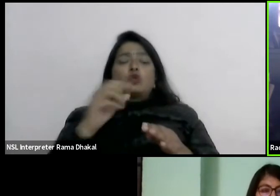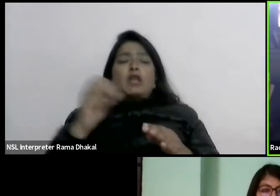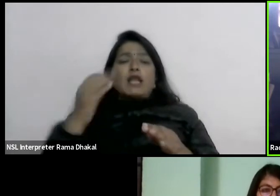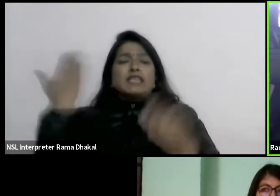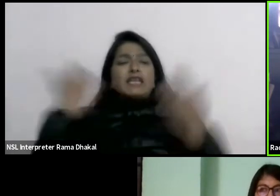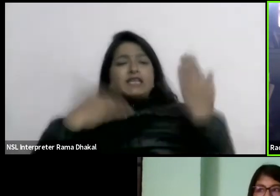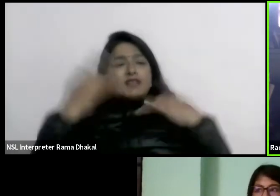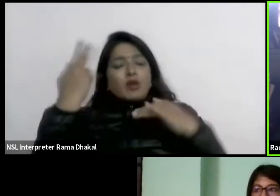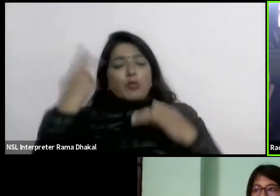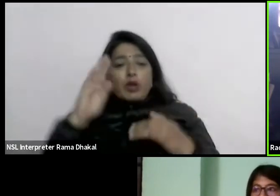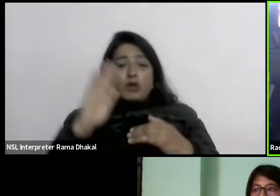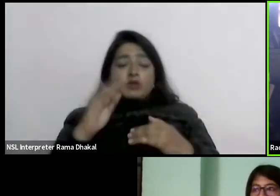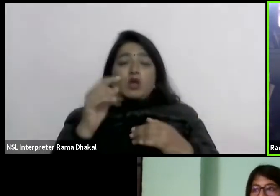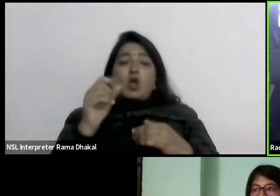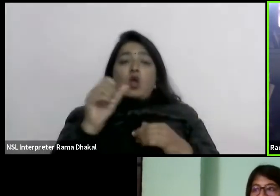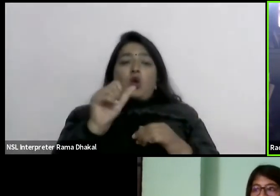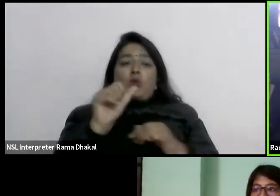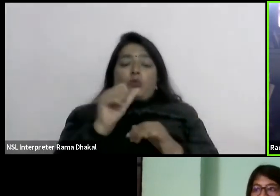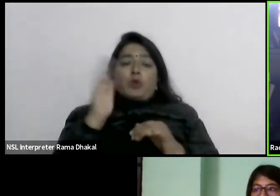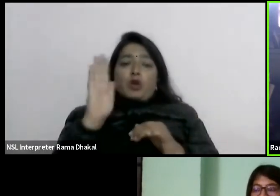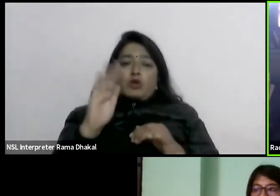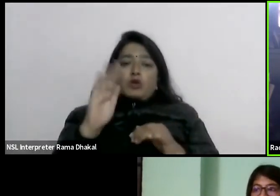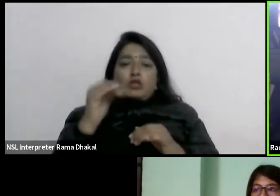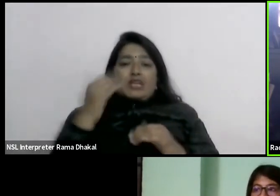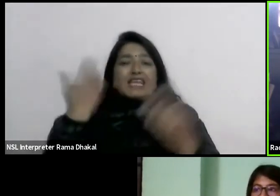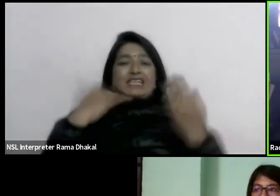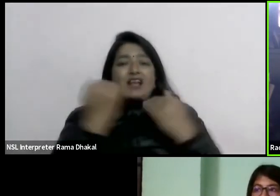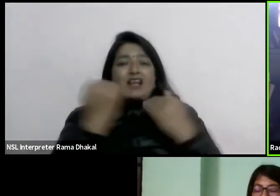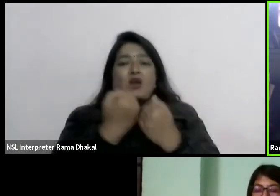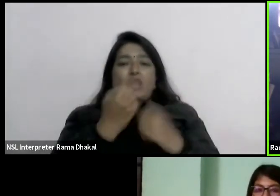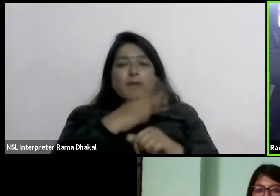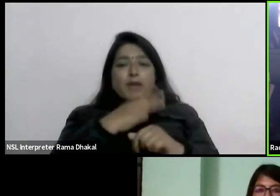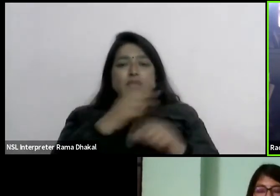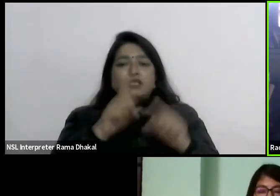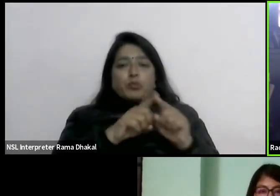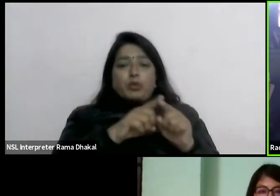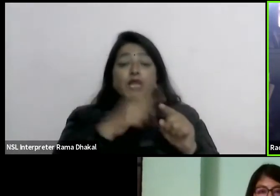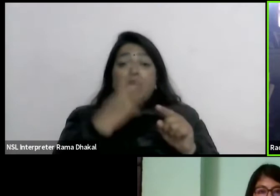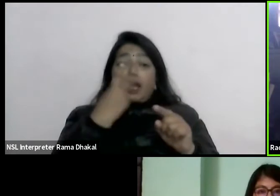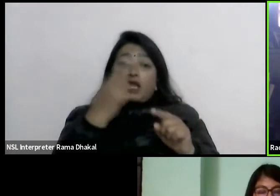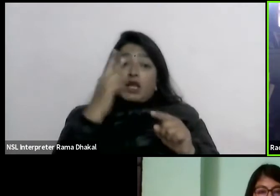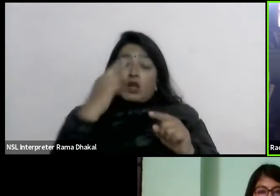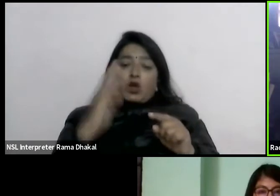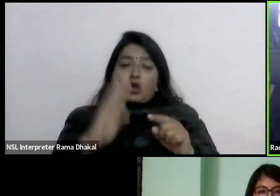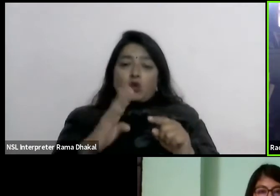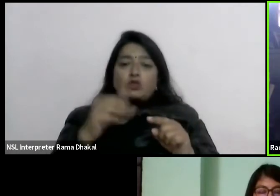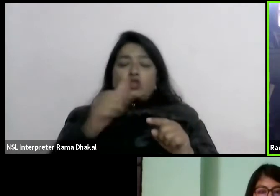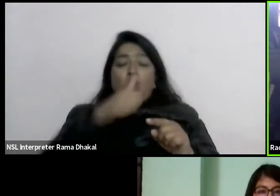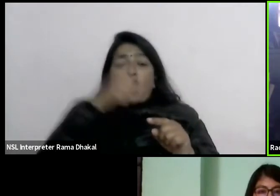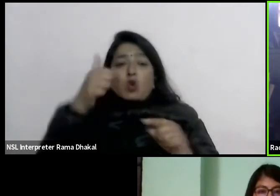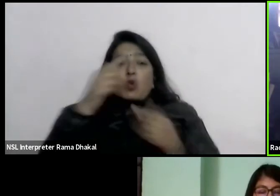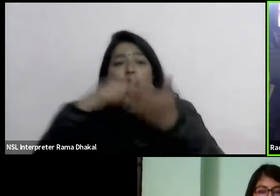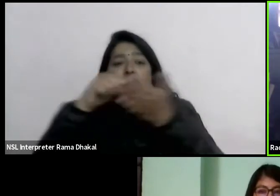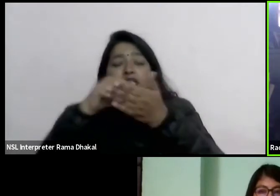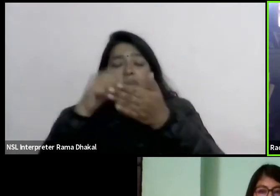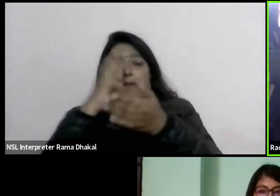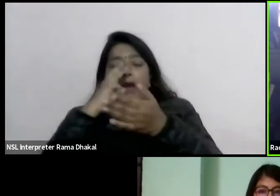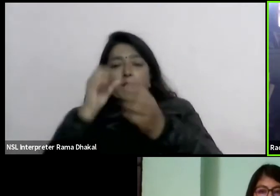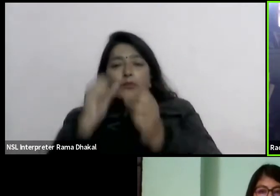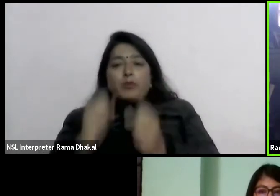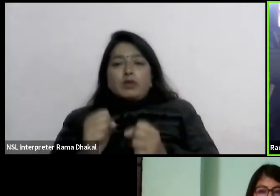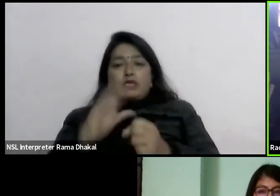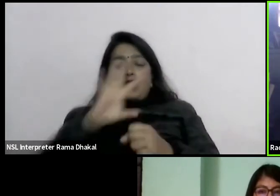who would be a victim, who would be a witness. Then we have intermediaries who, local